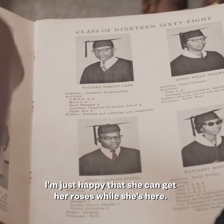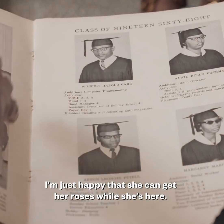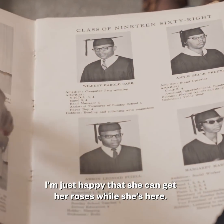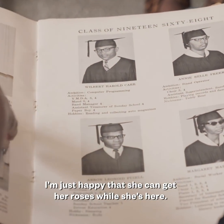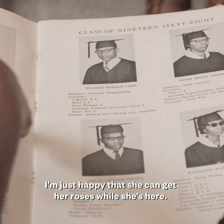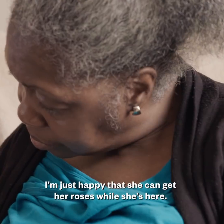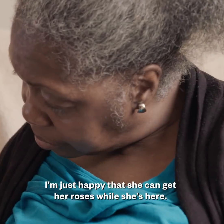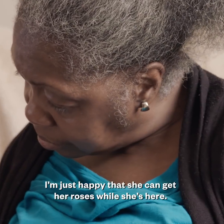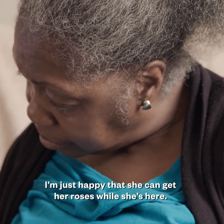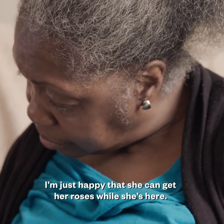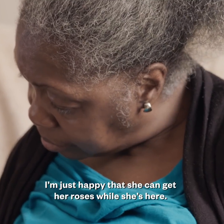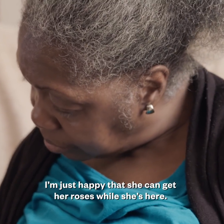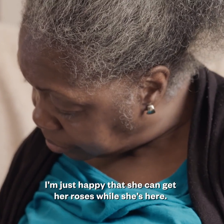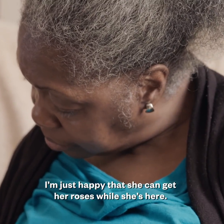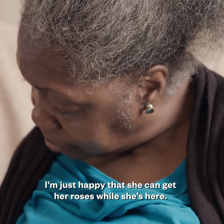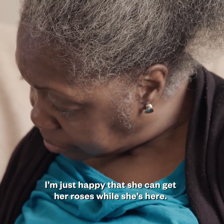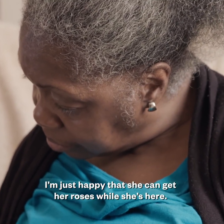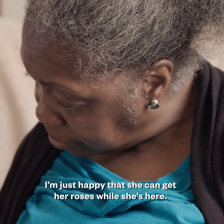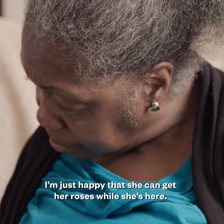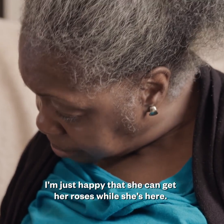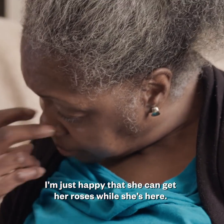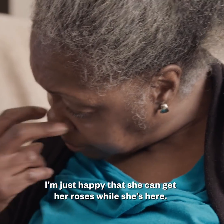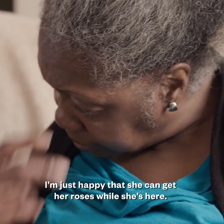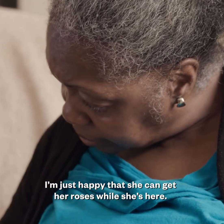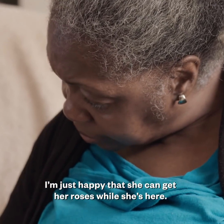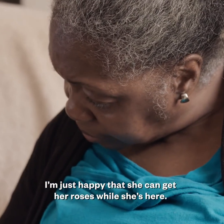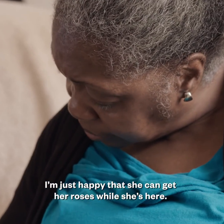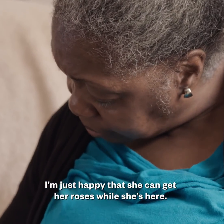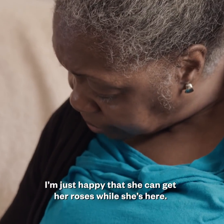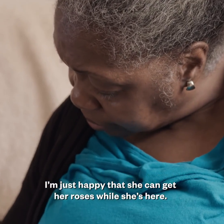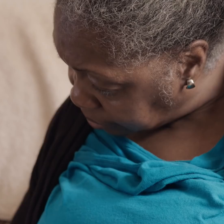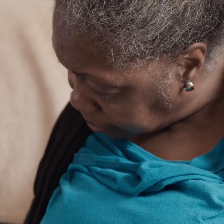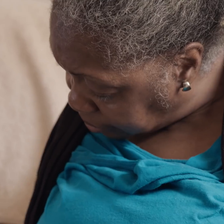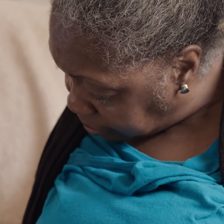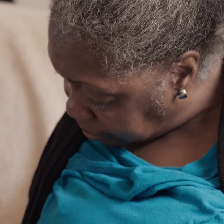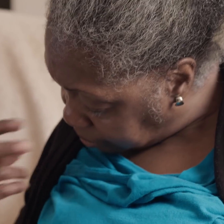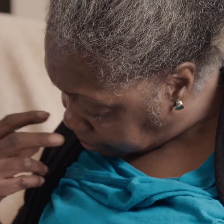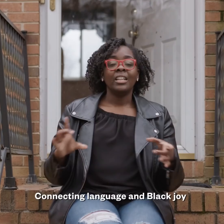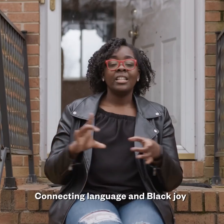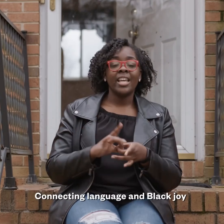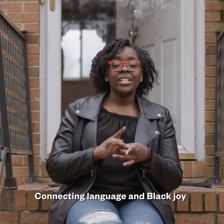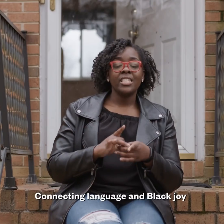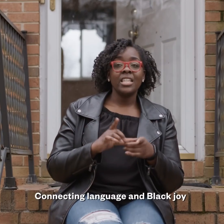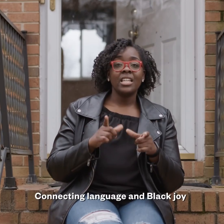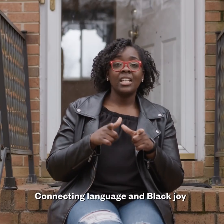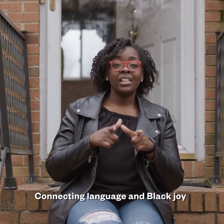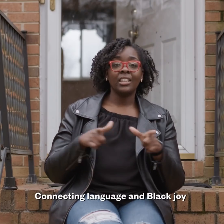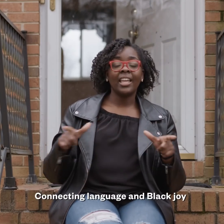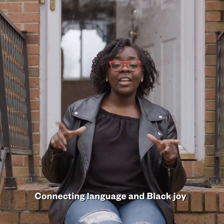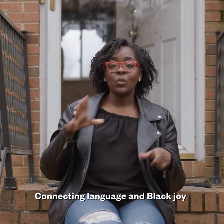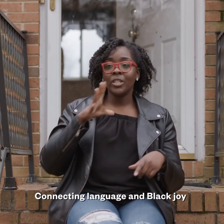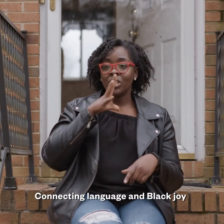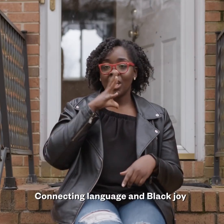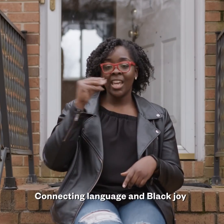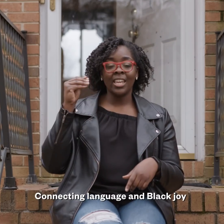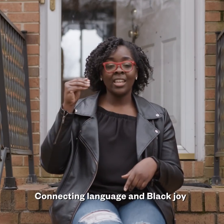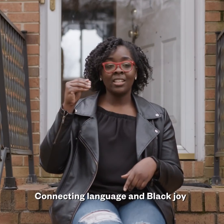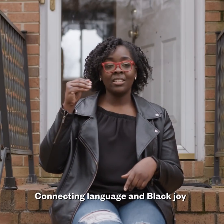just happy that she can get her roses while she's here. Connecting language and